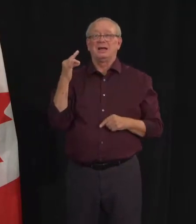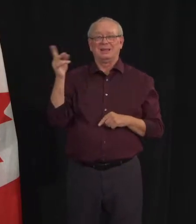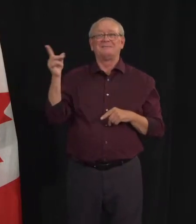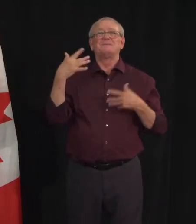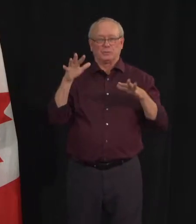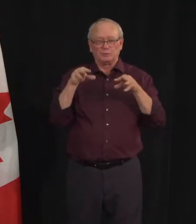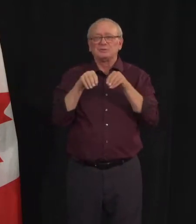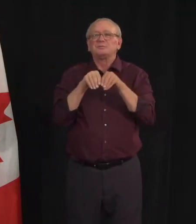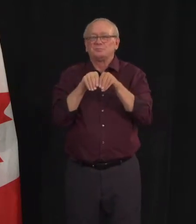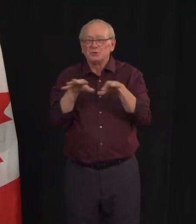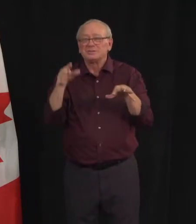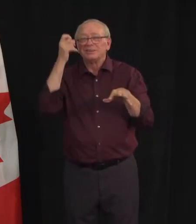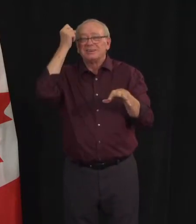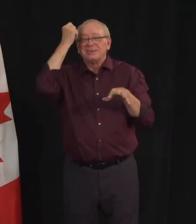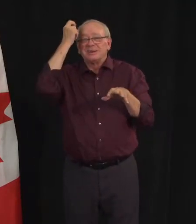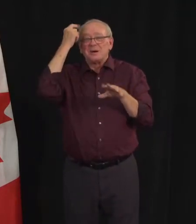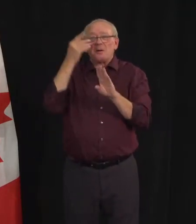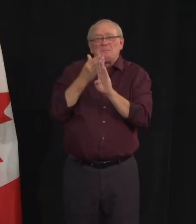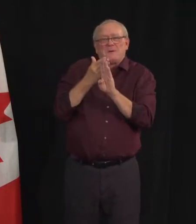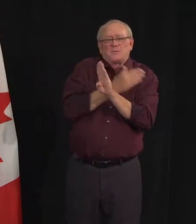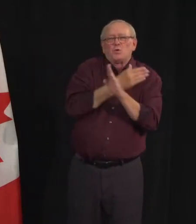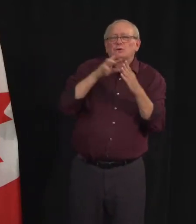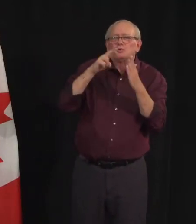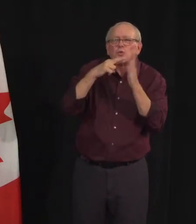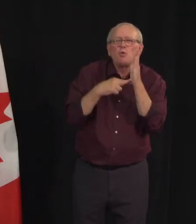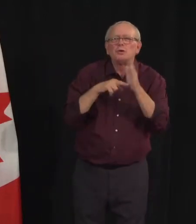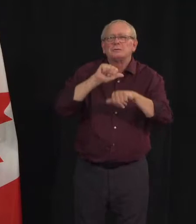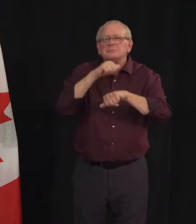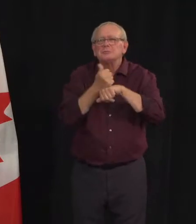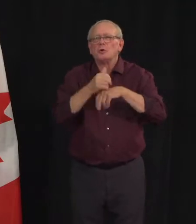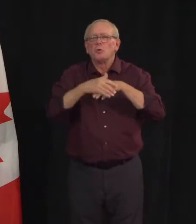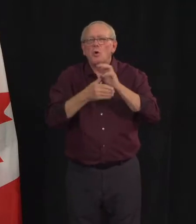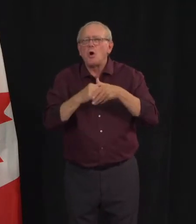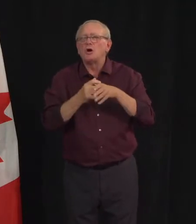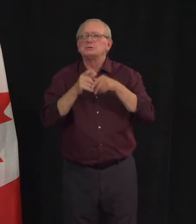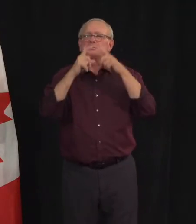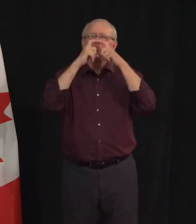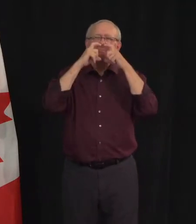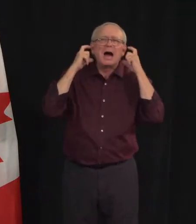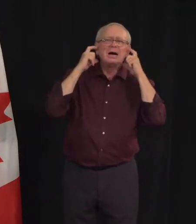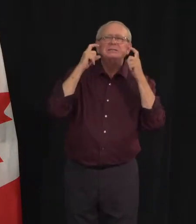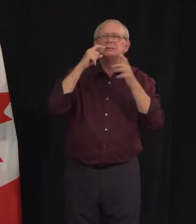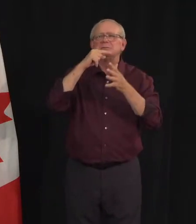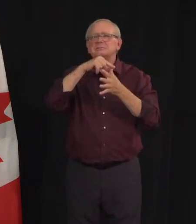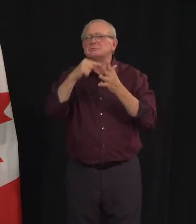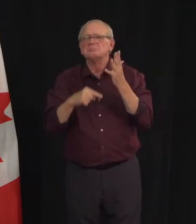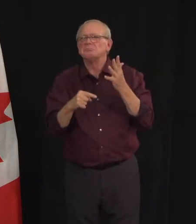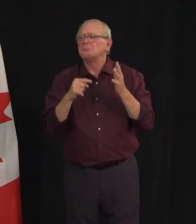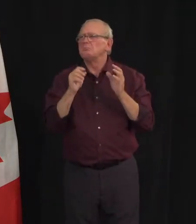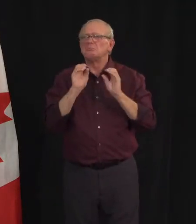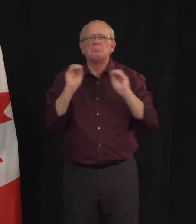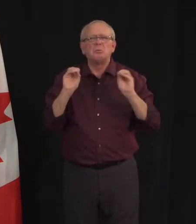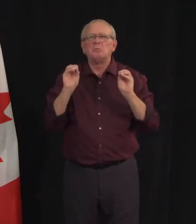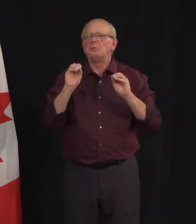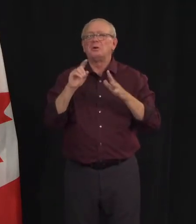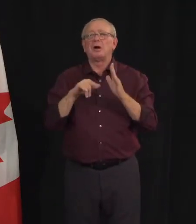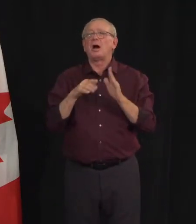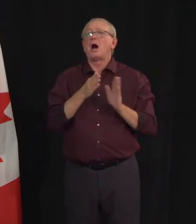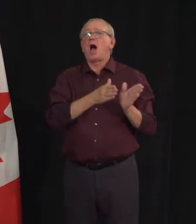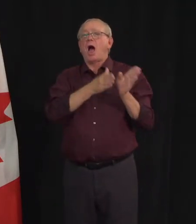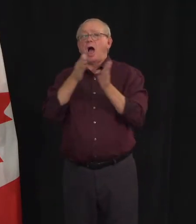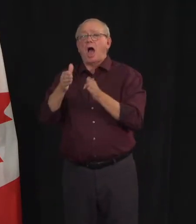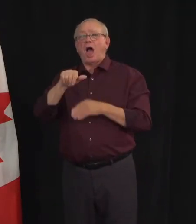Israel's outbreak occurred in a context with almost 40 students per classroom and during a time when a heat wave meant that mask use